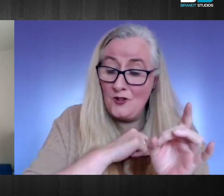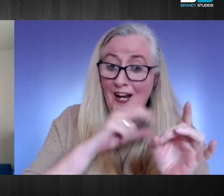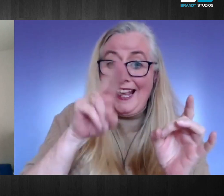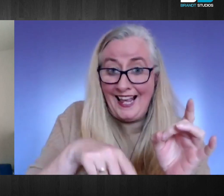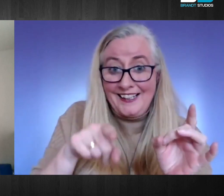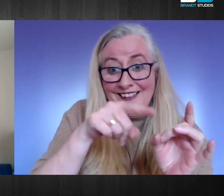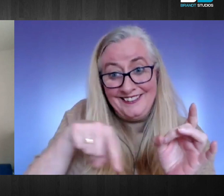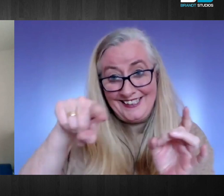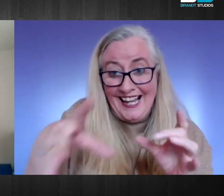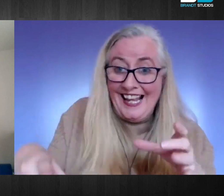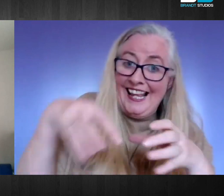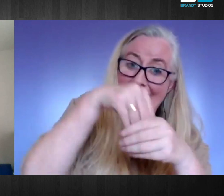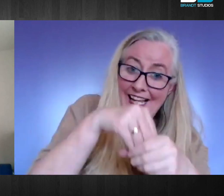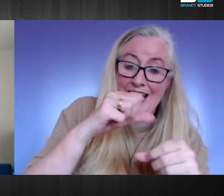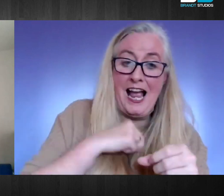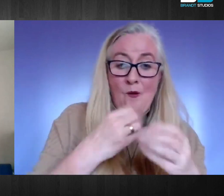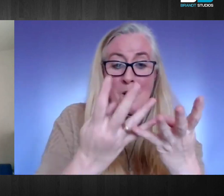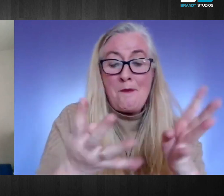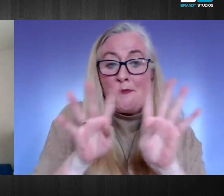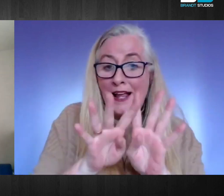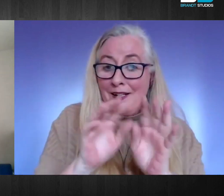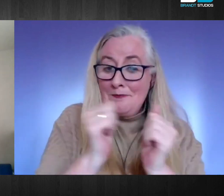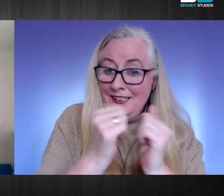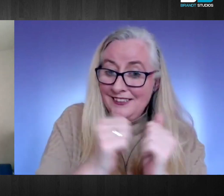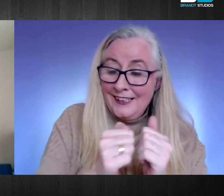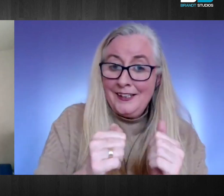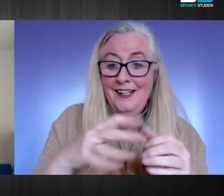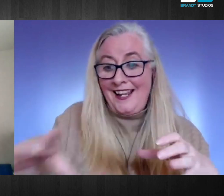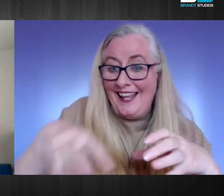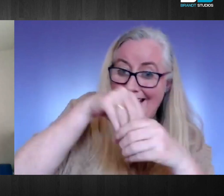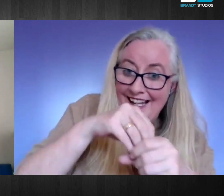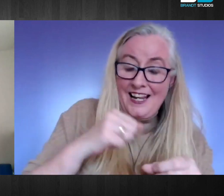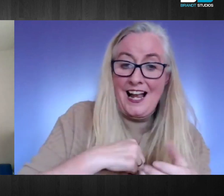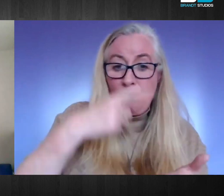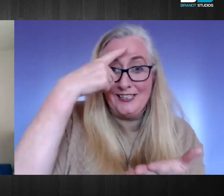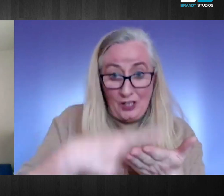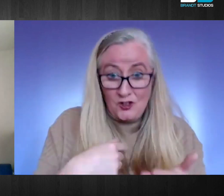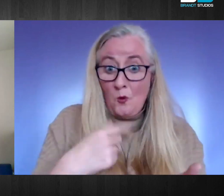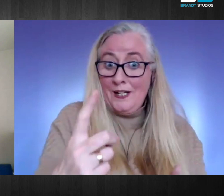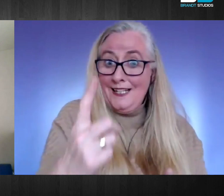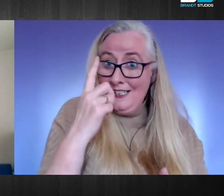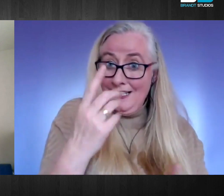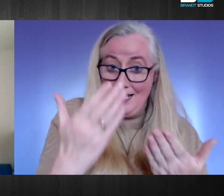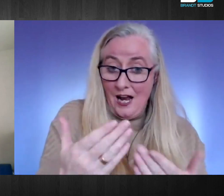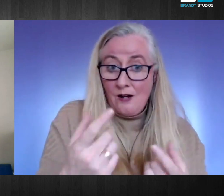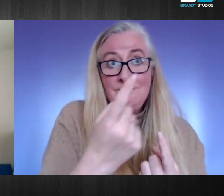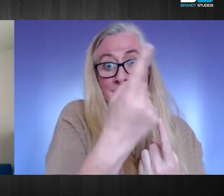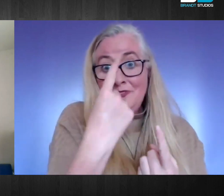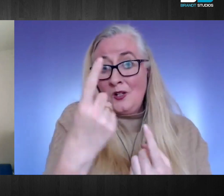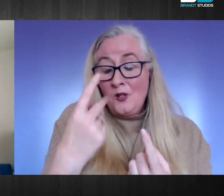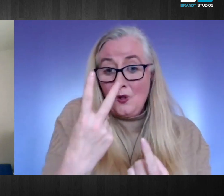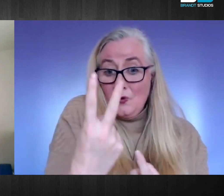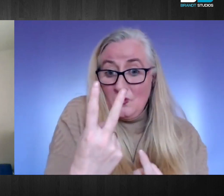meeting and into the decision making. And we've done that now for 2 calls within the last, actually, 2